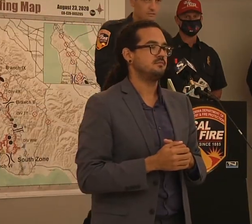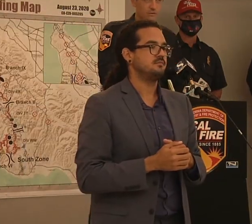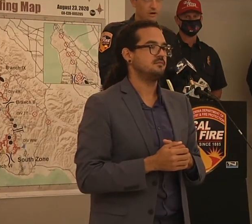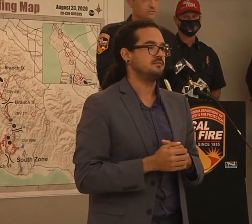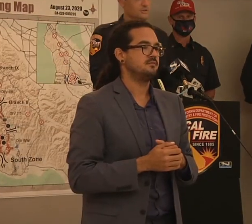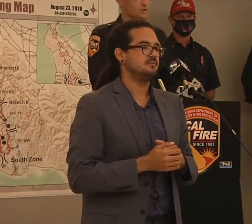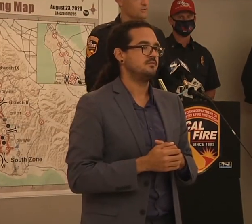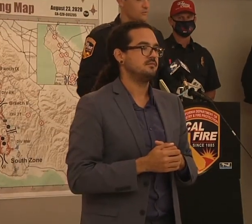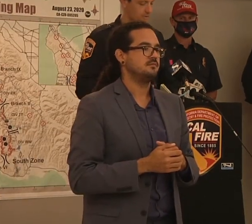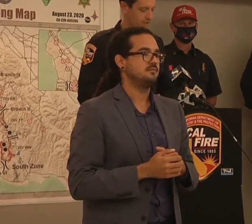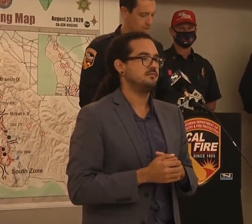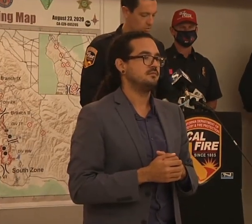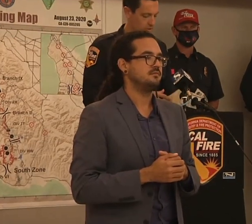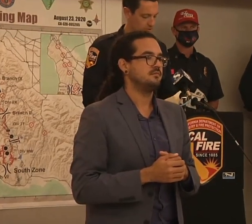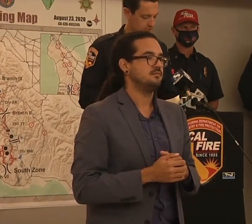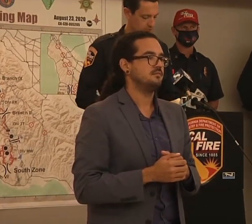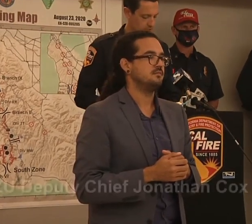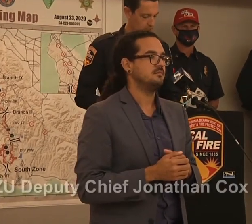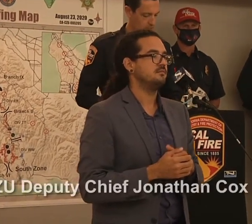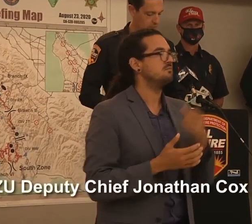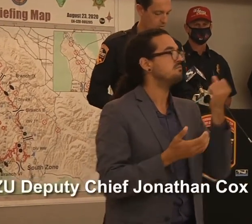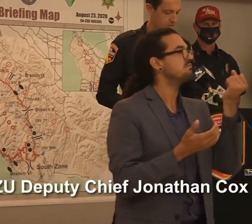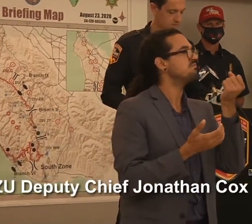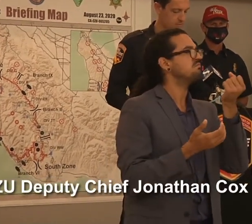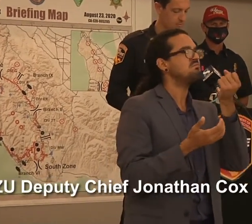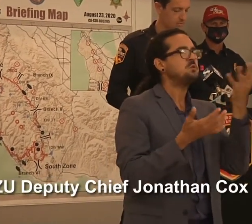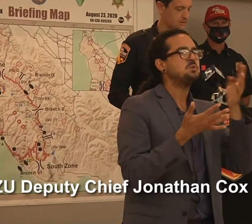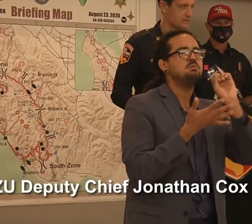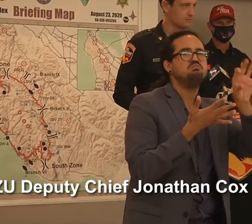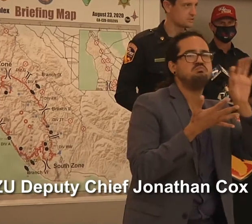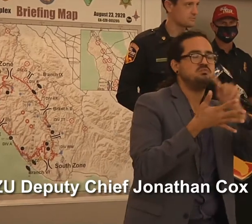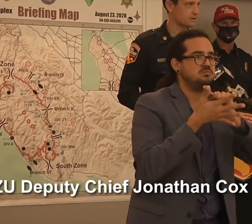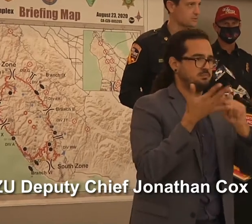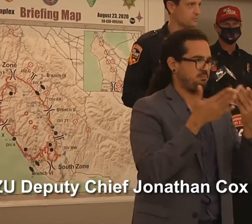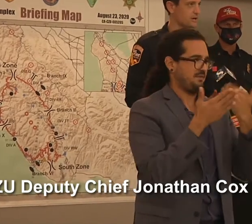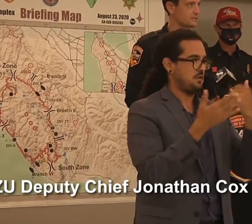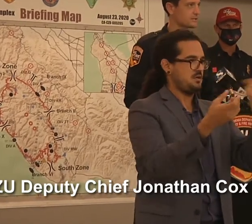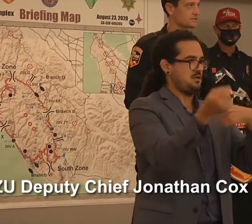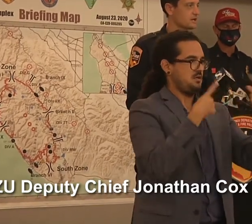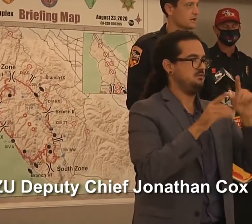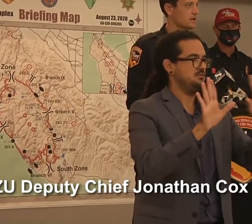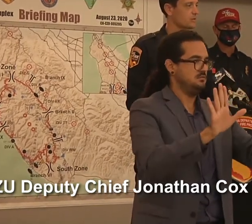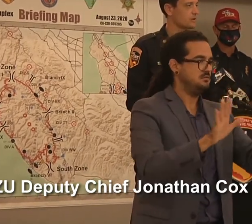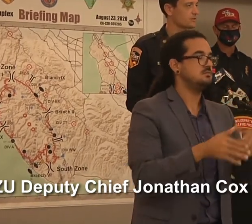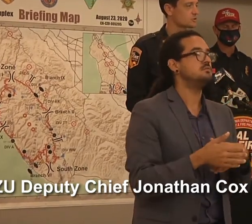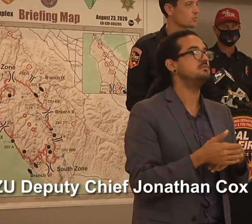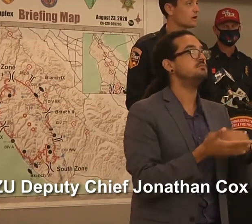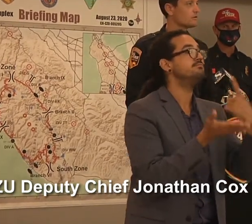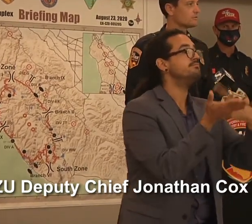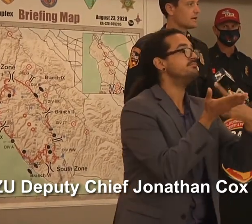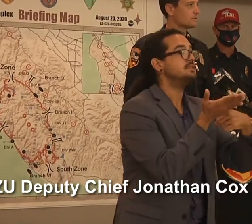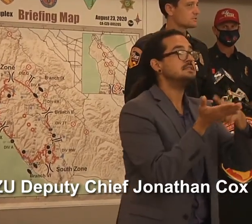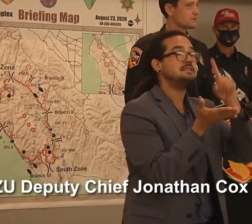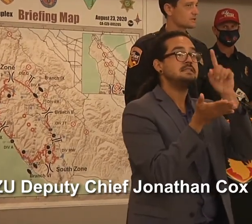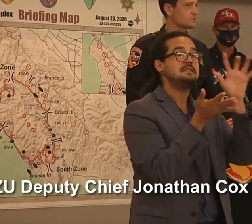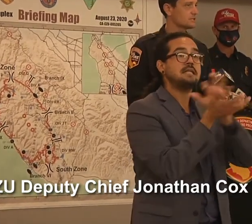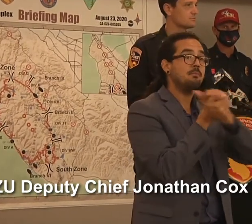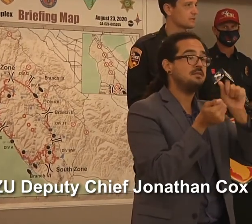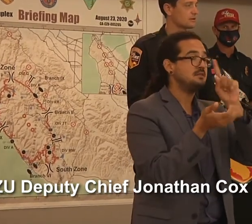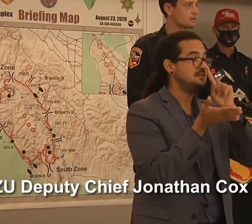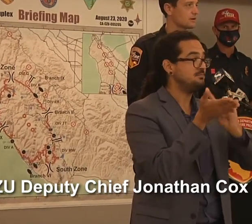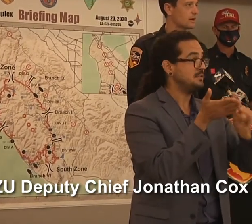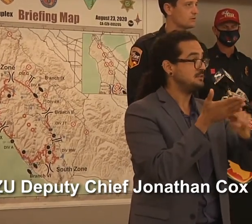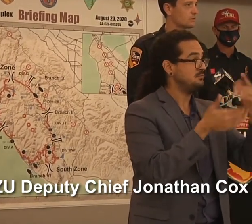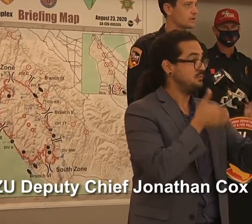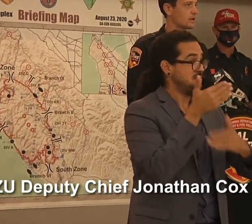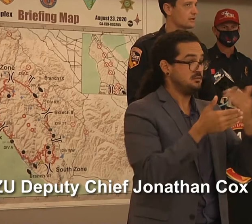And just a few items to note before we take any questions. A few questions have come up about the damage inspection process. There's 12 damage inspection teams